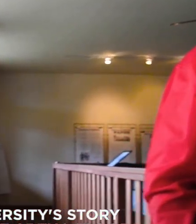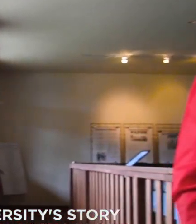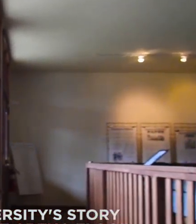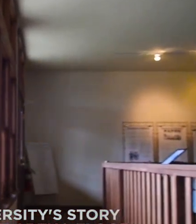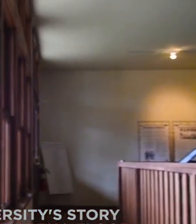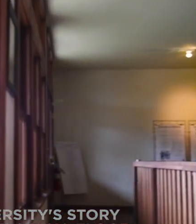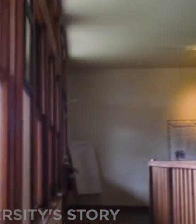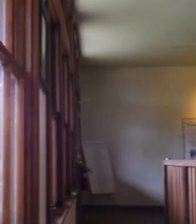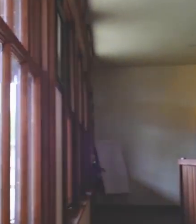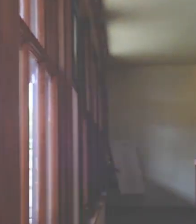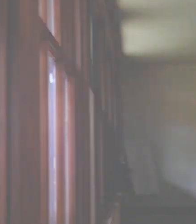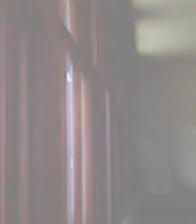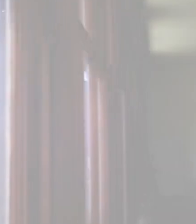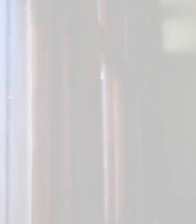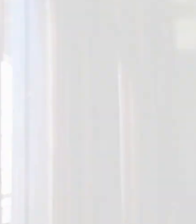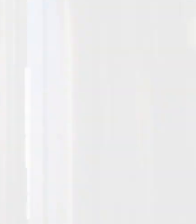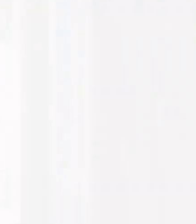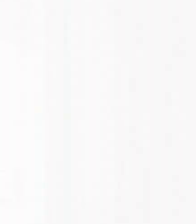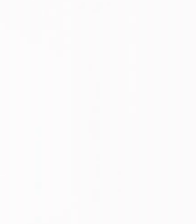the arena floor.